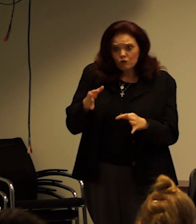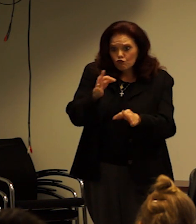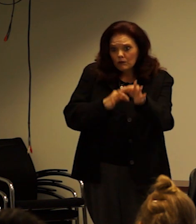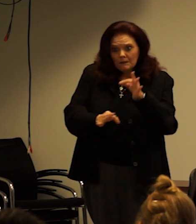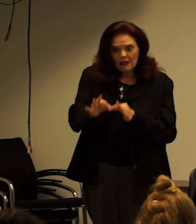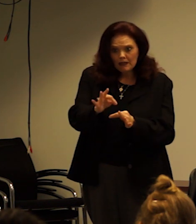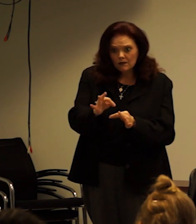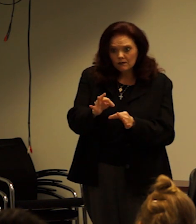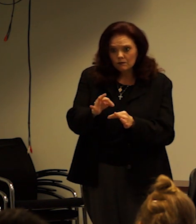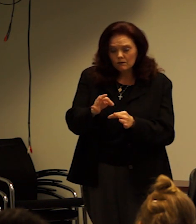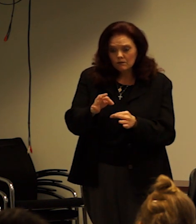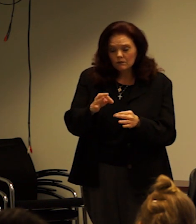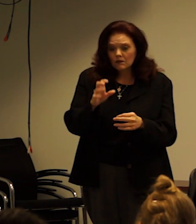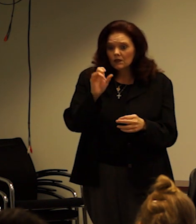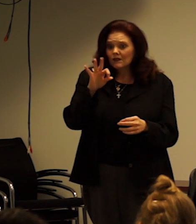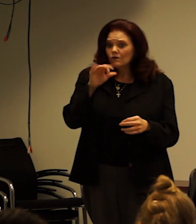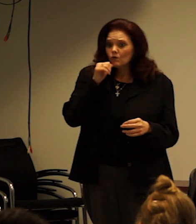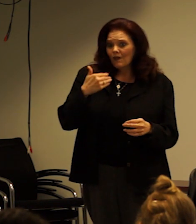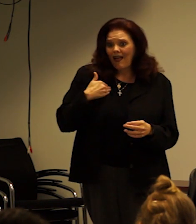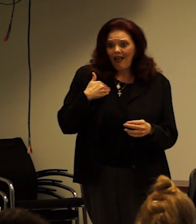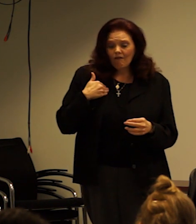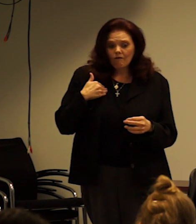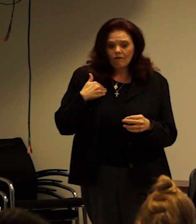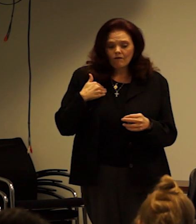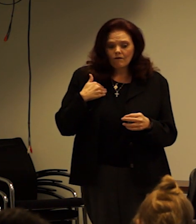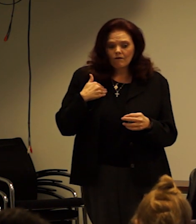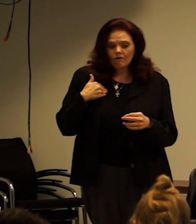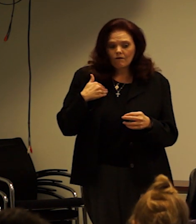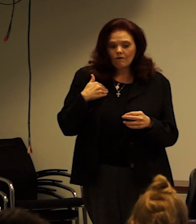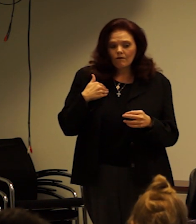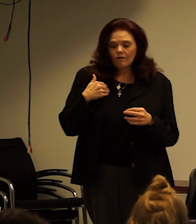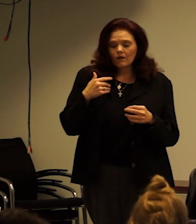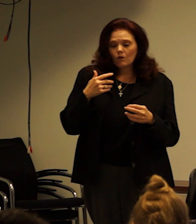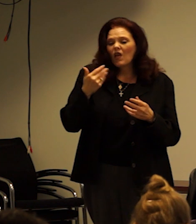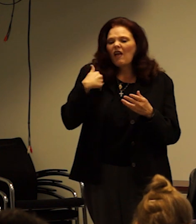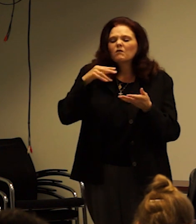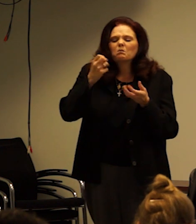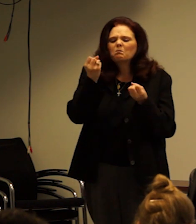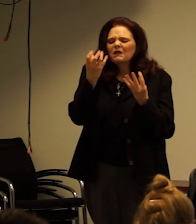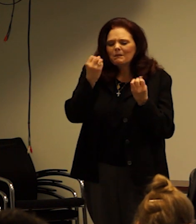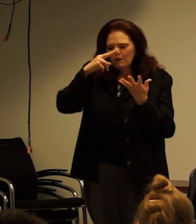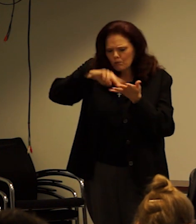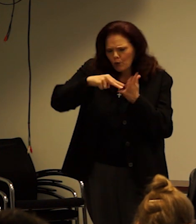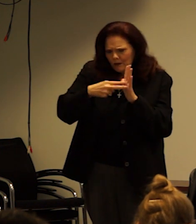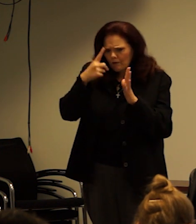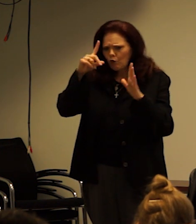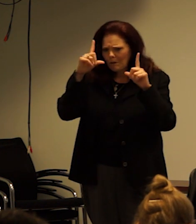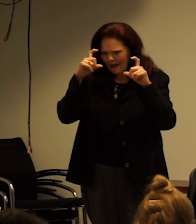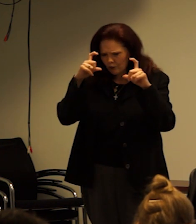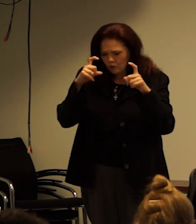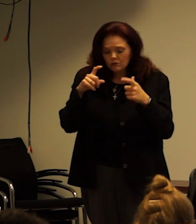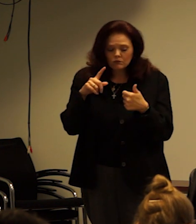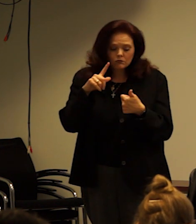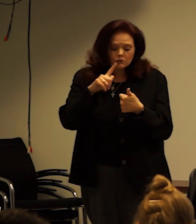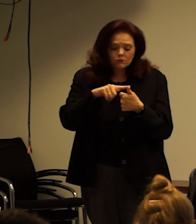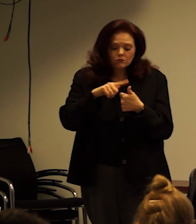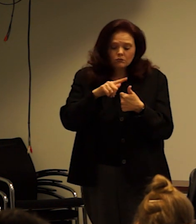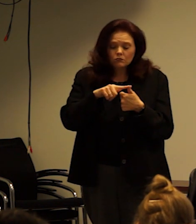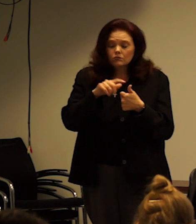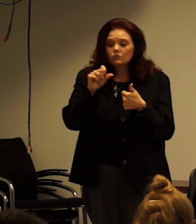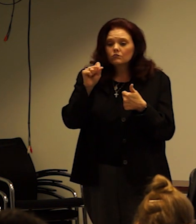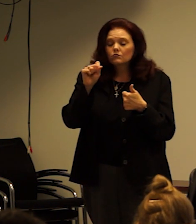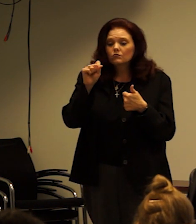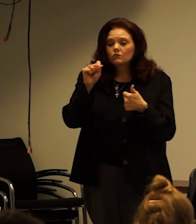replace. Because if you don't have a picture, it serves a number of purposes. One, you can possibly get